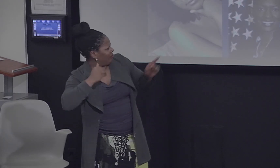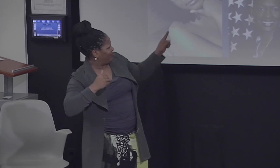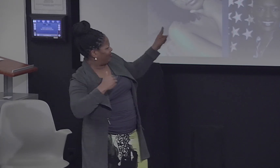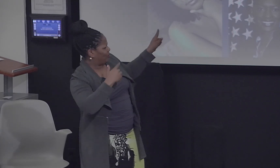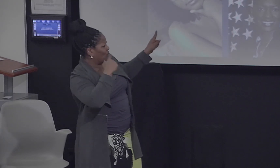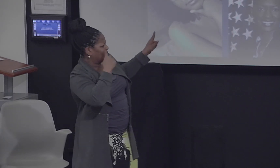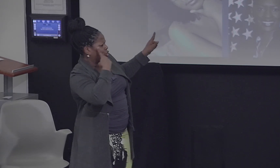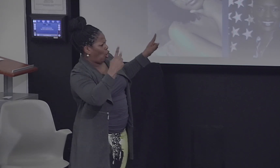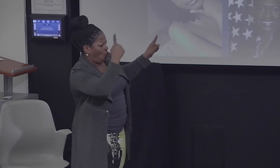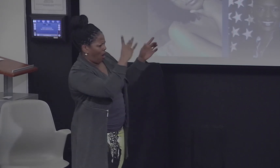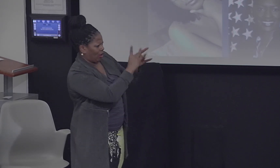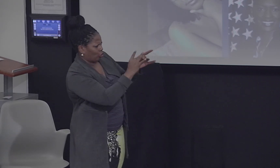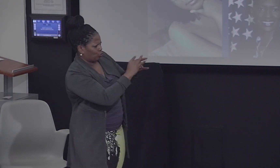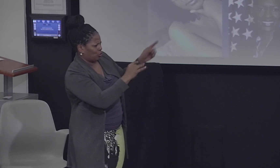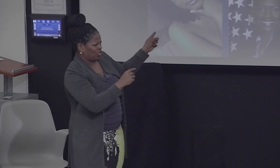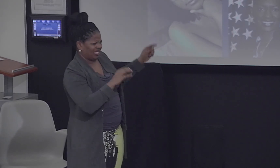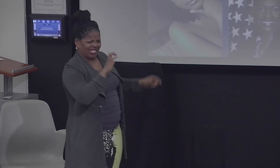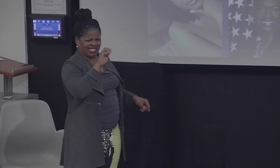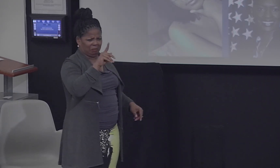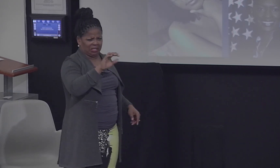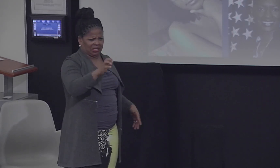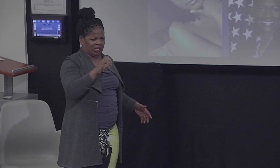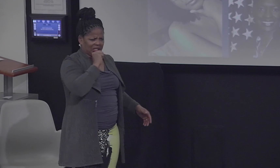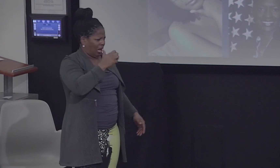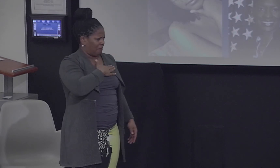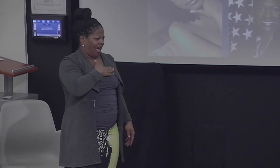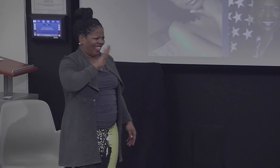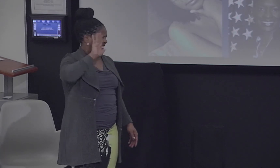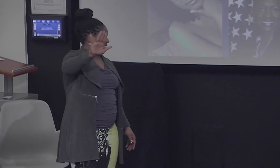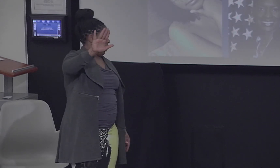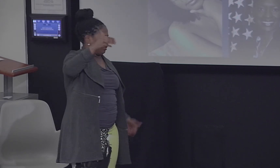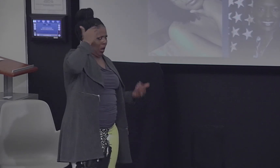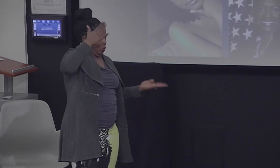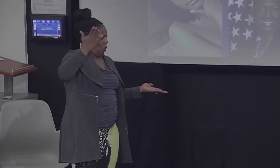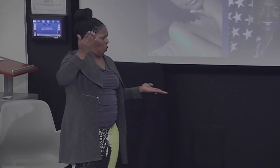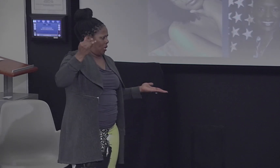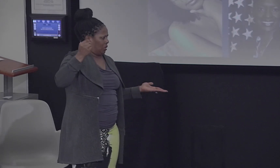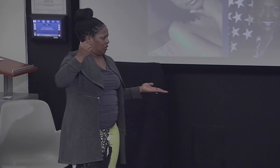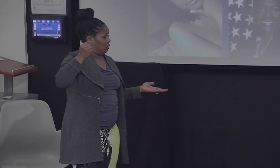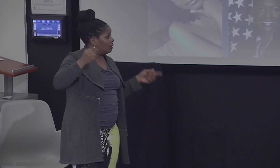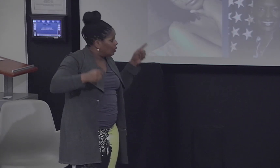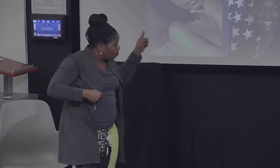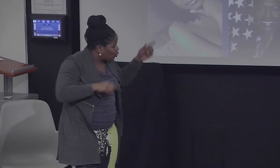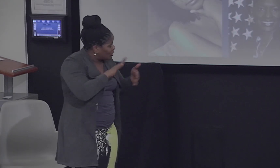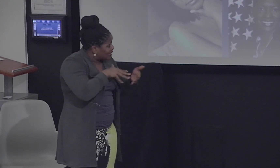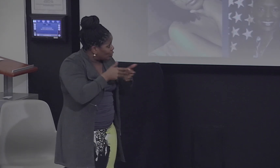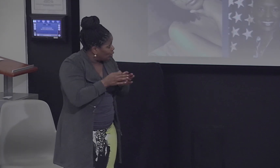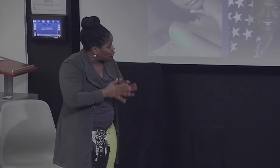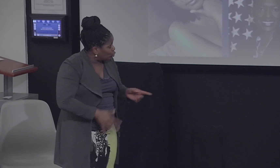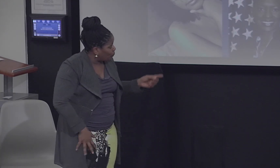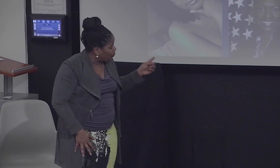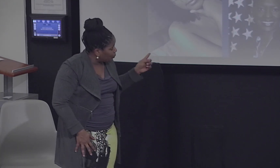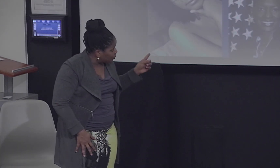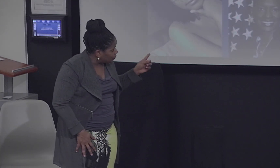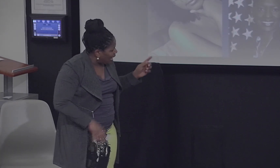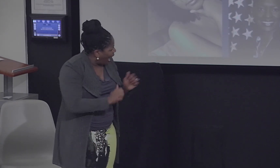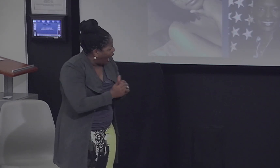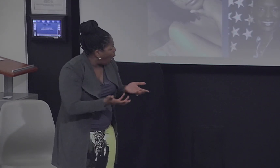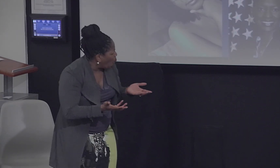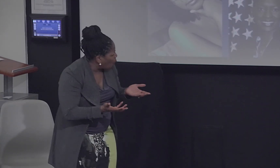and what is it that schedulers don't know about? I mean, you saw one comment there that one scheduler even said, CPC, that doesn't relate to me. That came